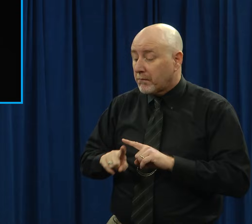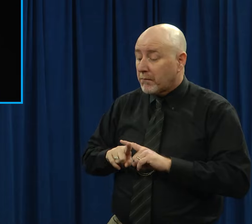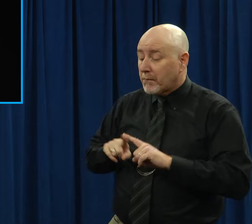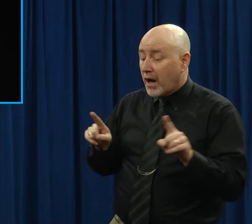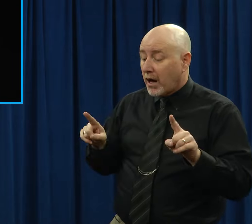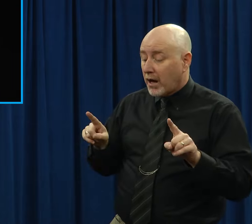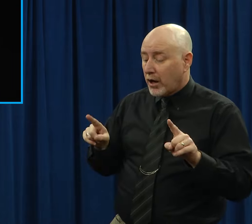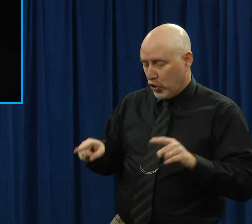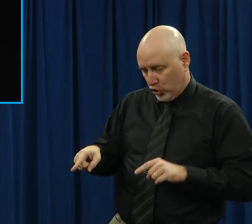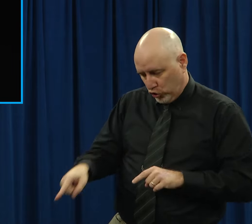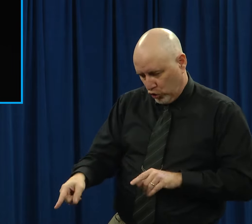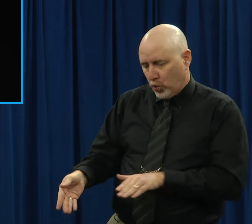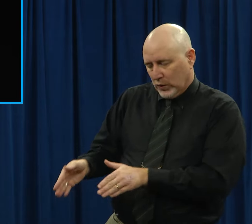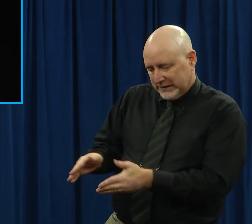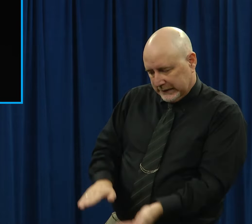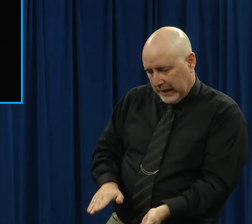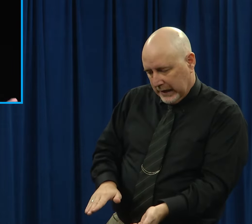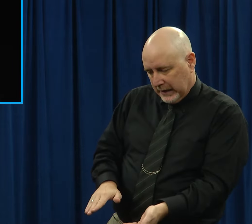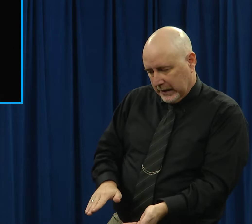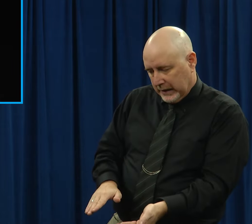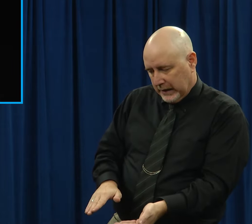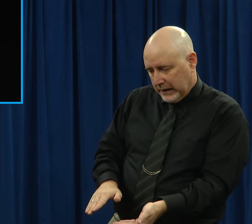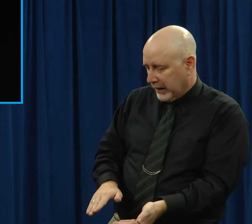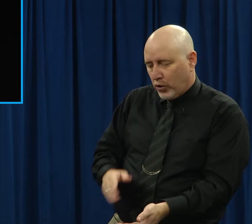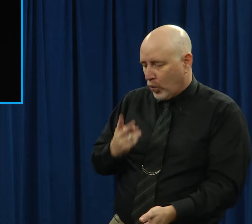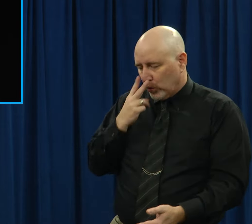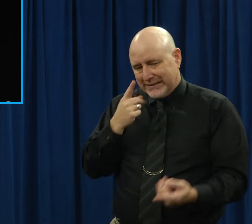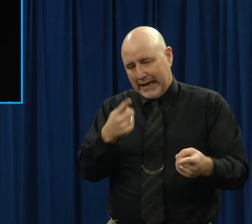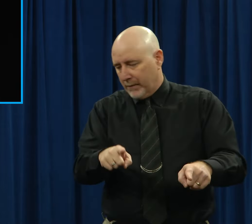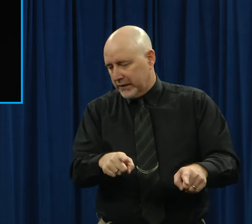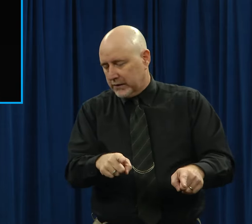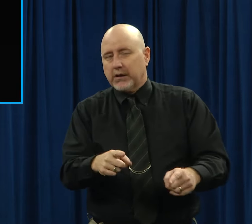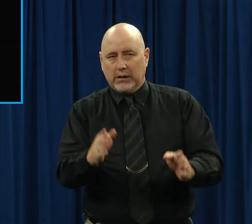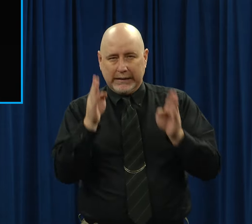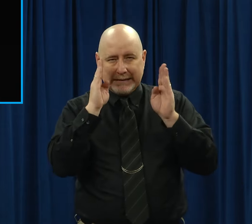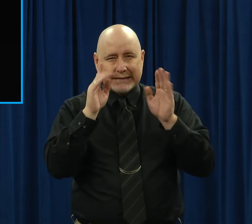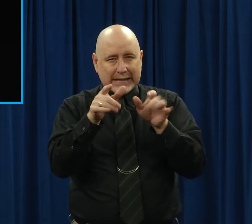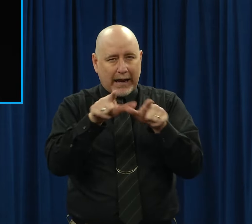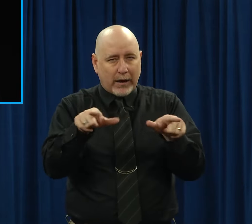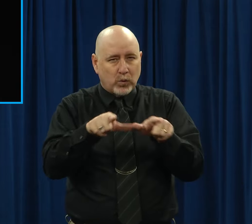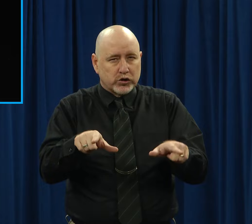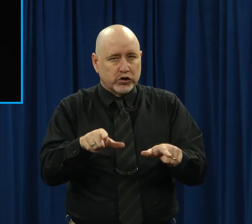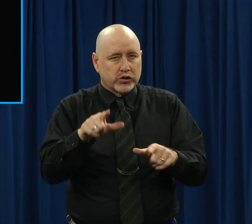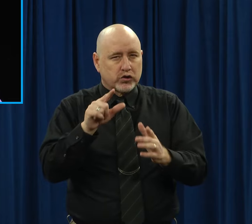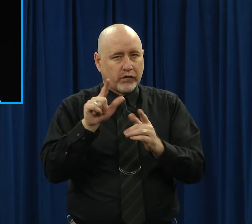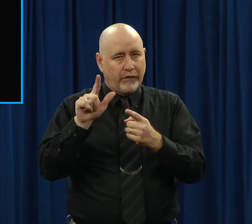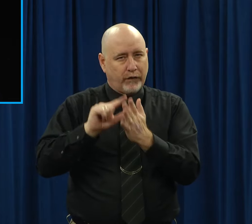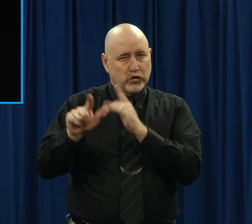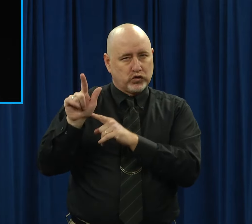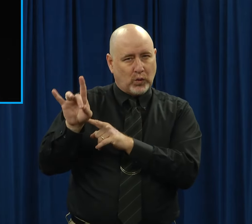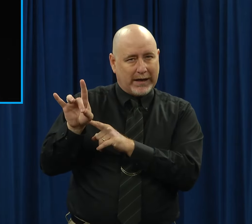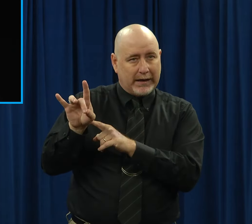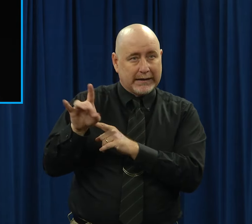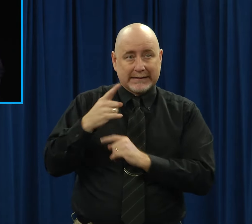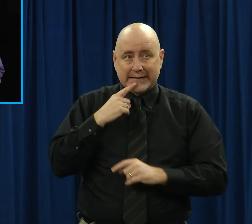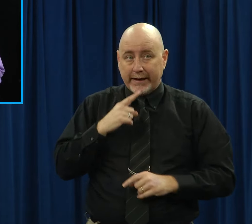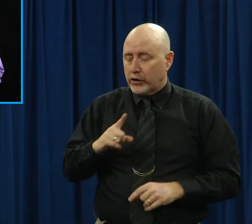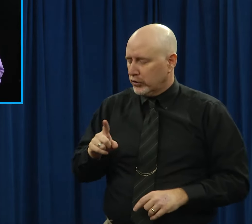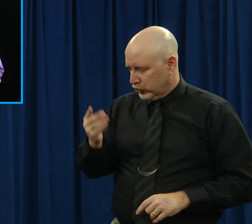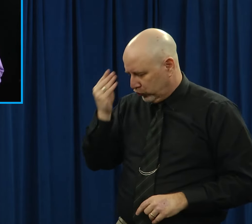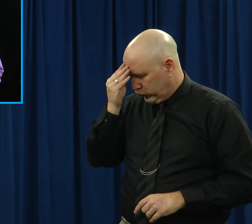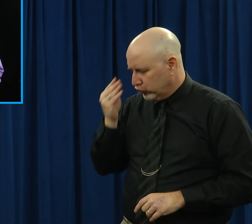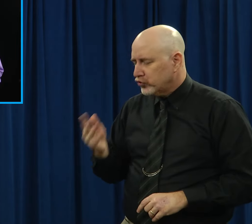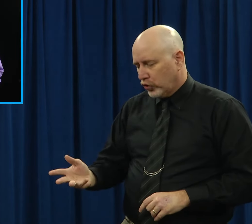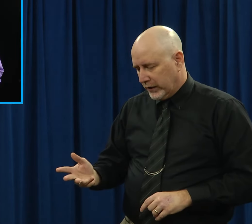sins, but that he was going to die and he was not going to see it happen. Now, I want you to listen to the language in verse number 28.